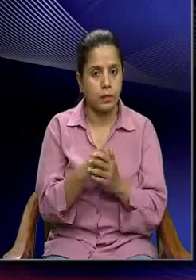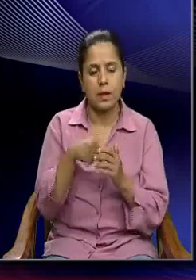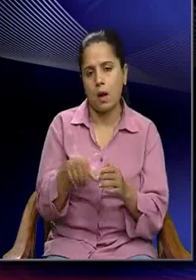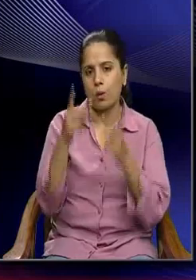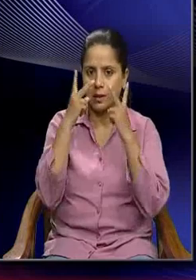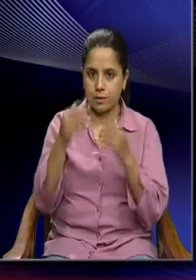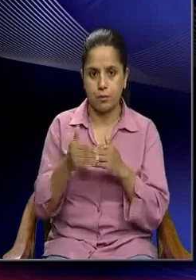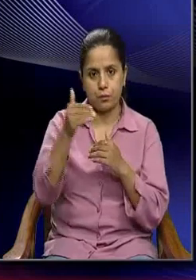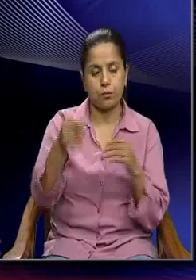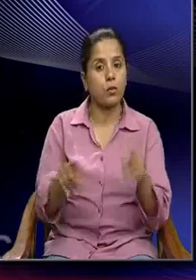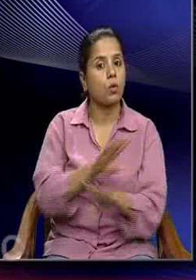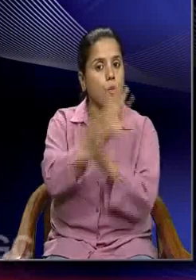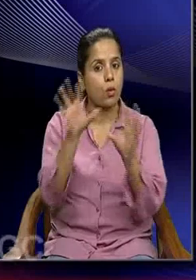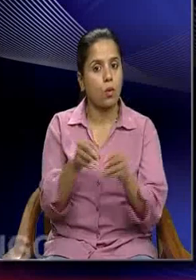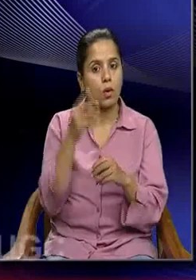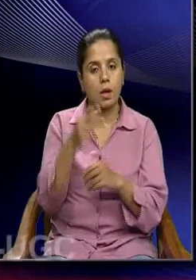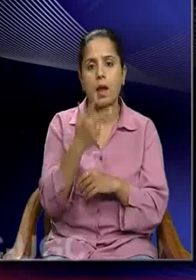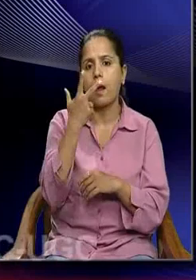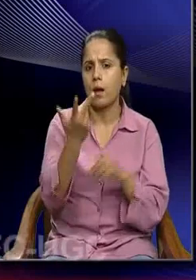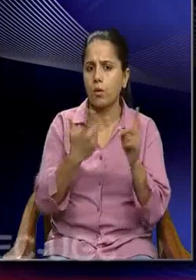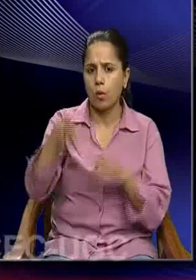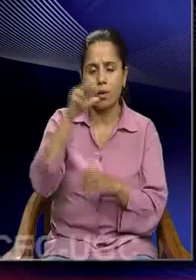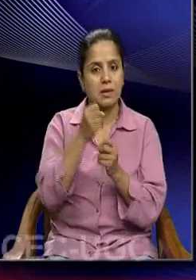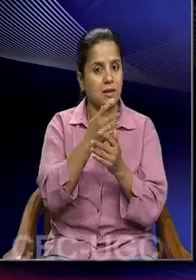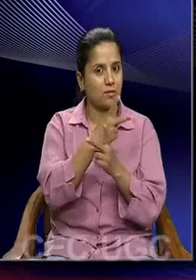at all of these eightfold